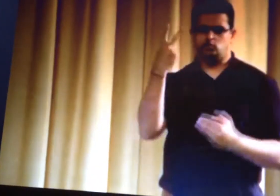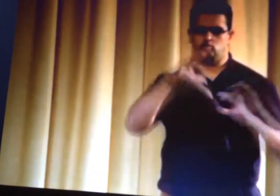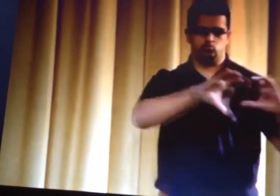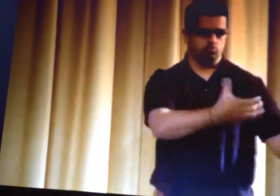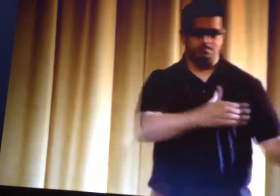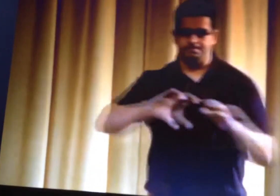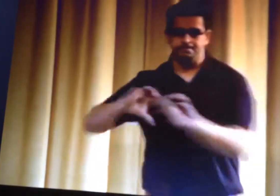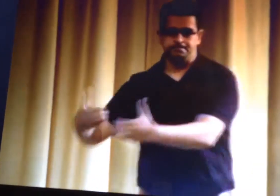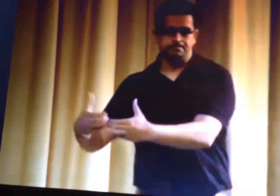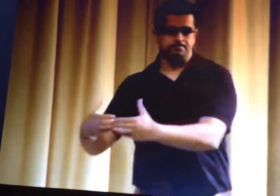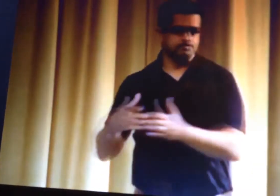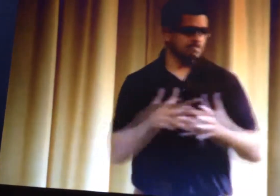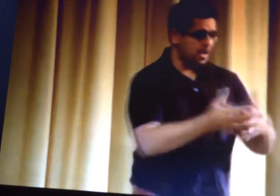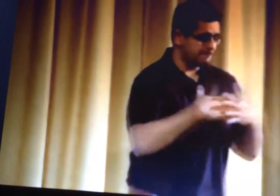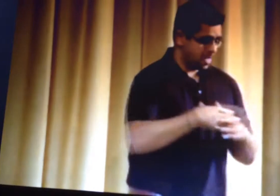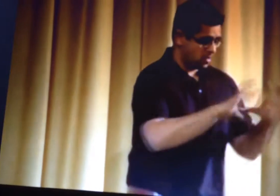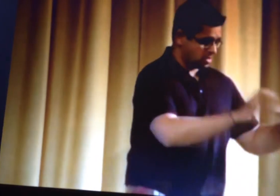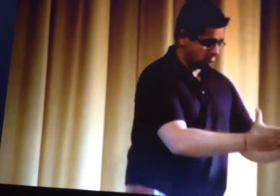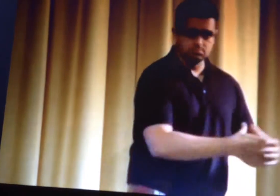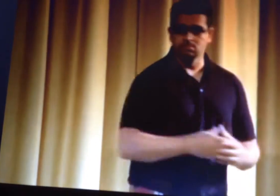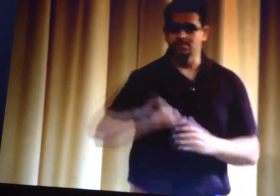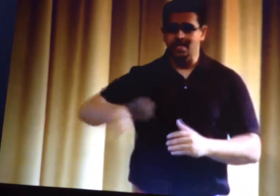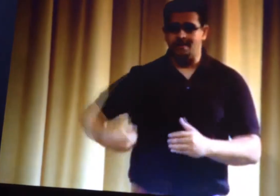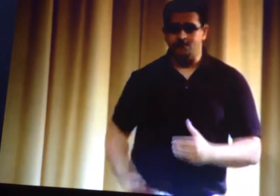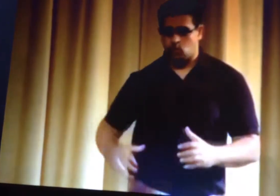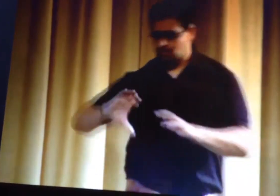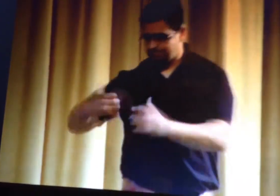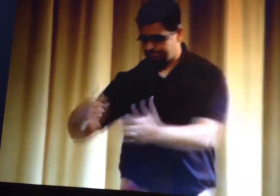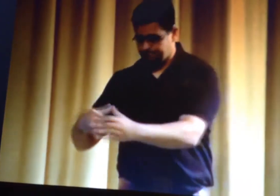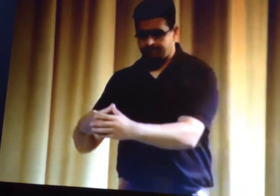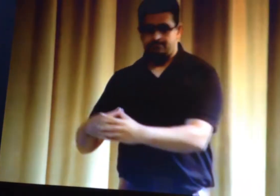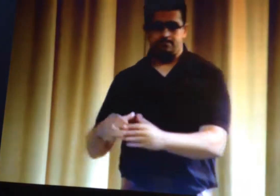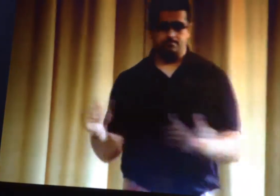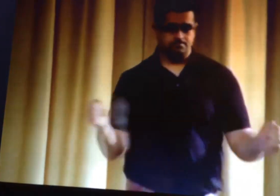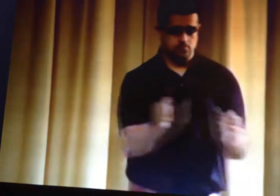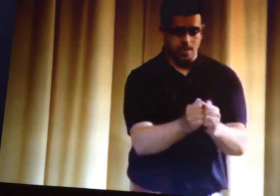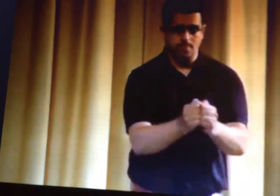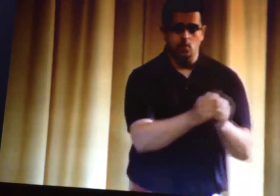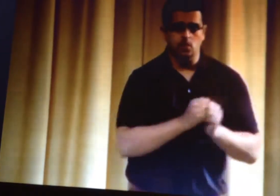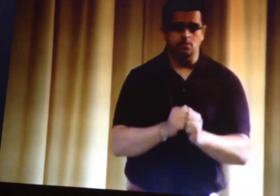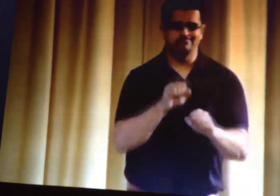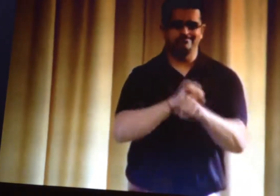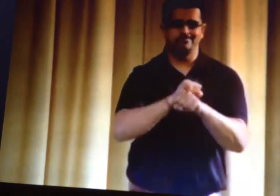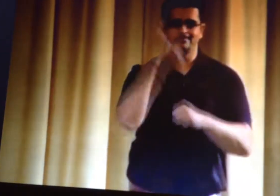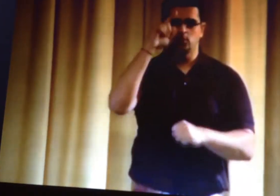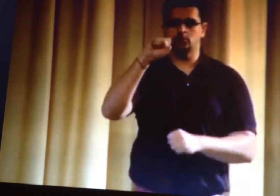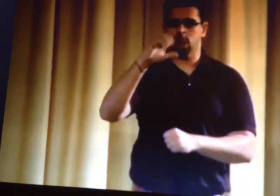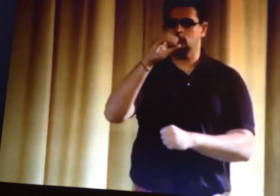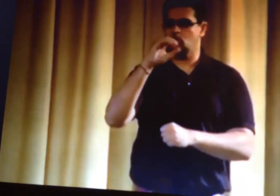I decided to join, but in the program there were two groups. There was Americans and then there were the locals there. We worked together.